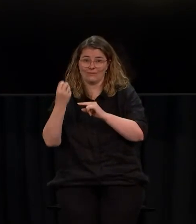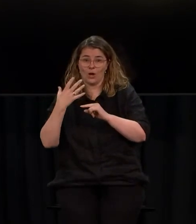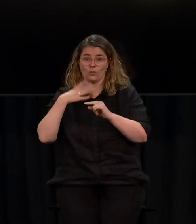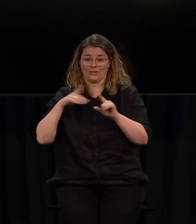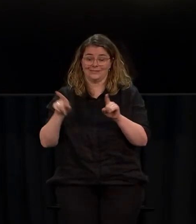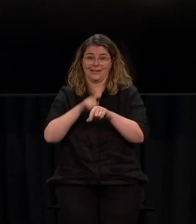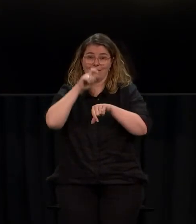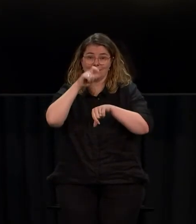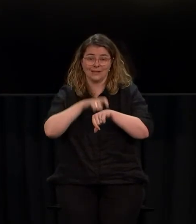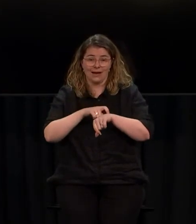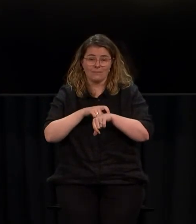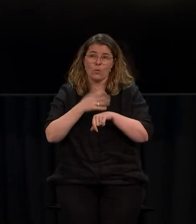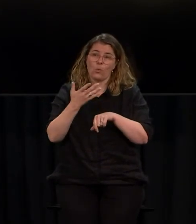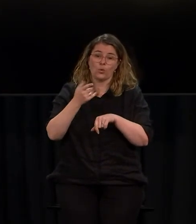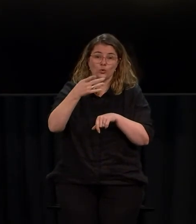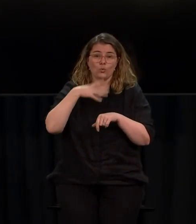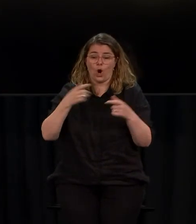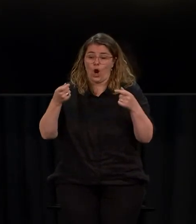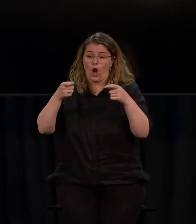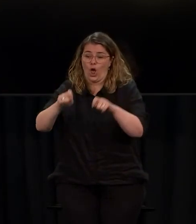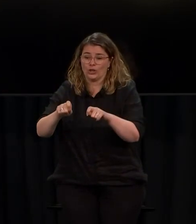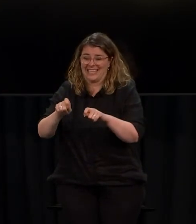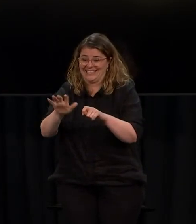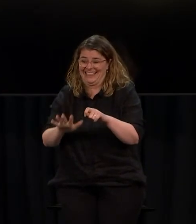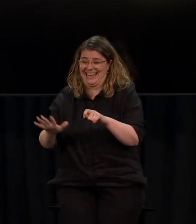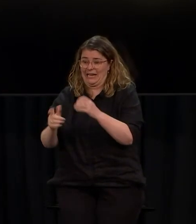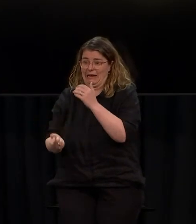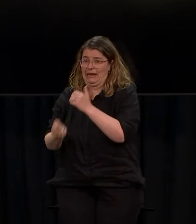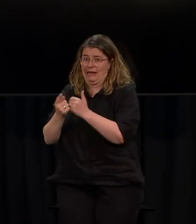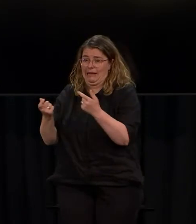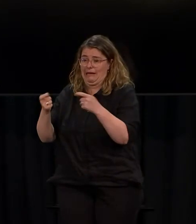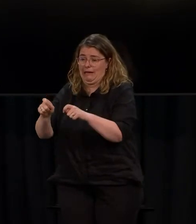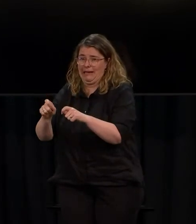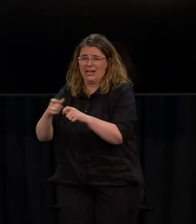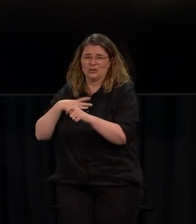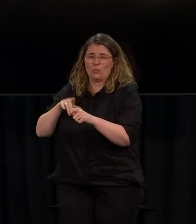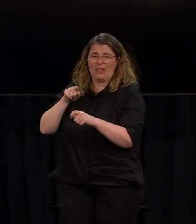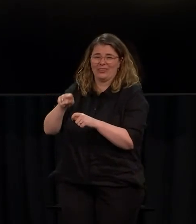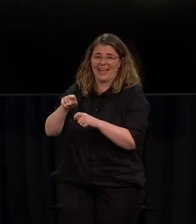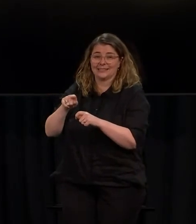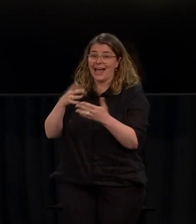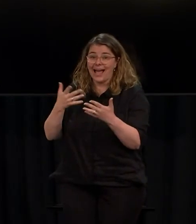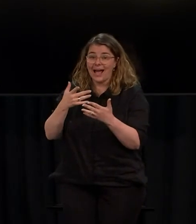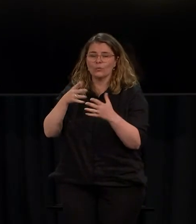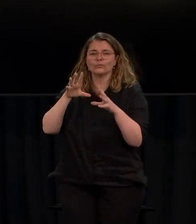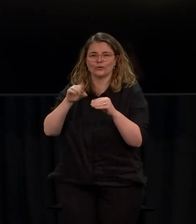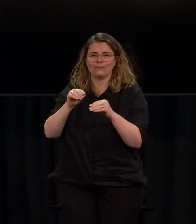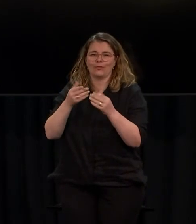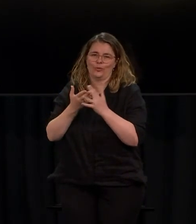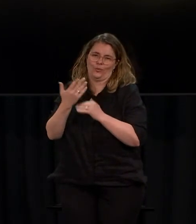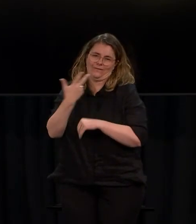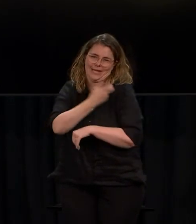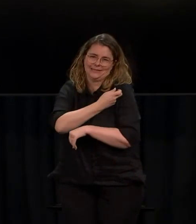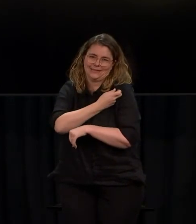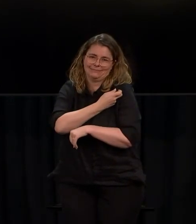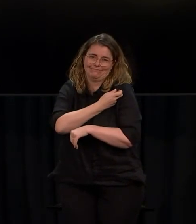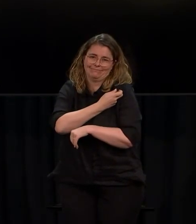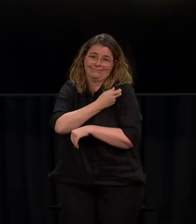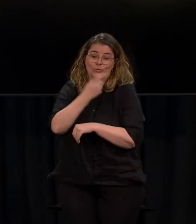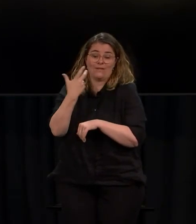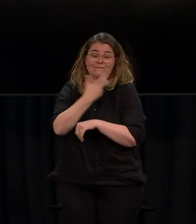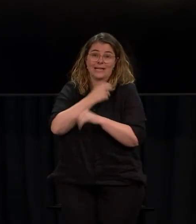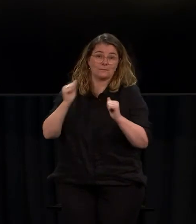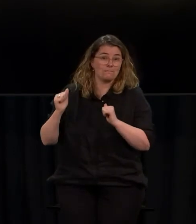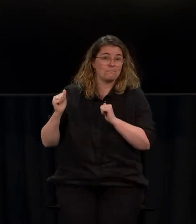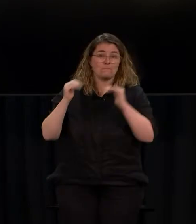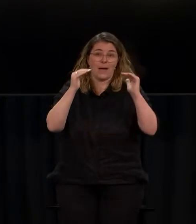have a lockdown as a response to a case that we can't link, please get vaccinated. Once we hit those high levels,